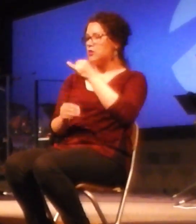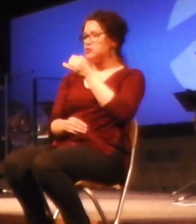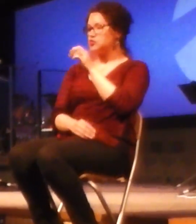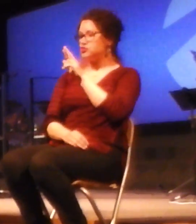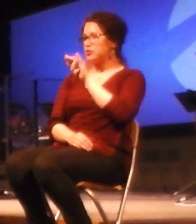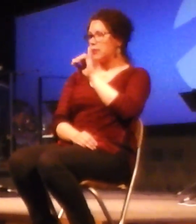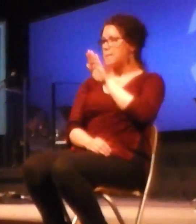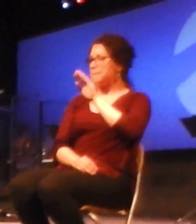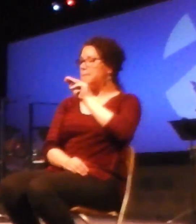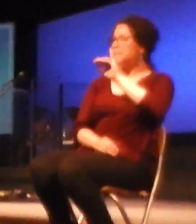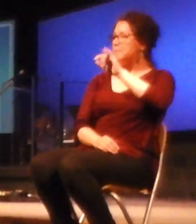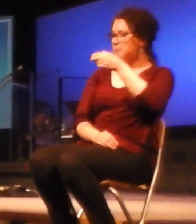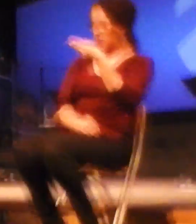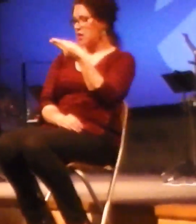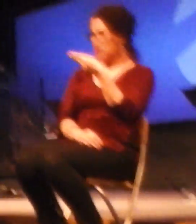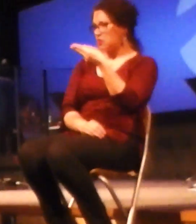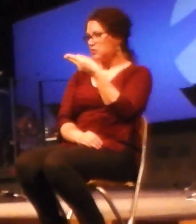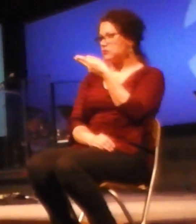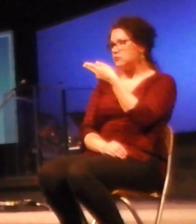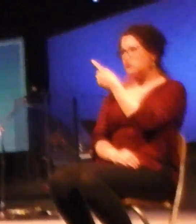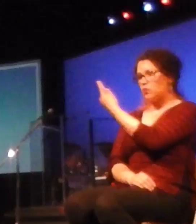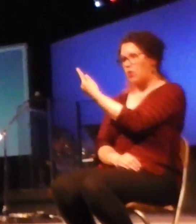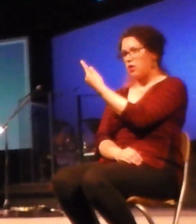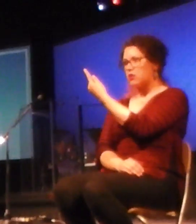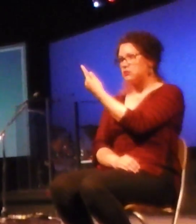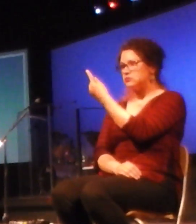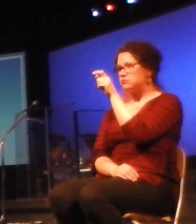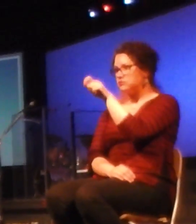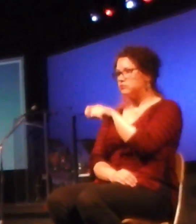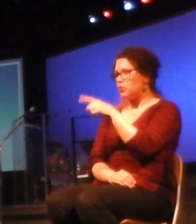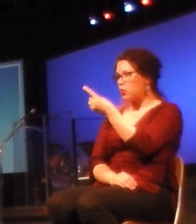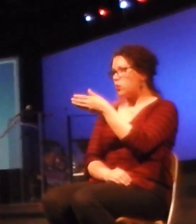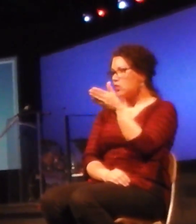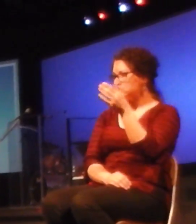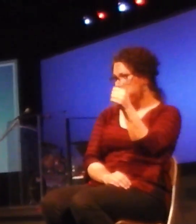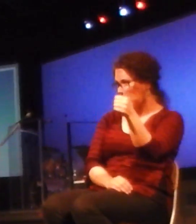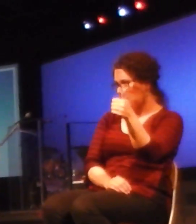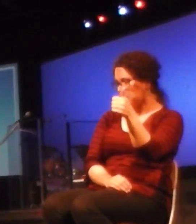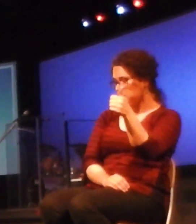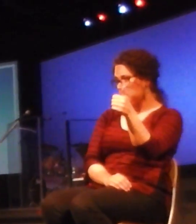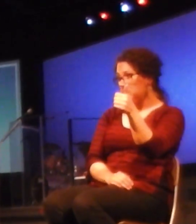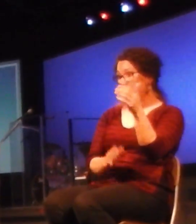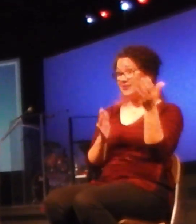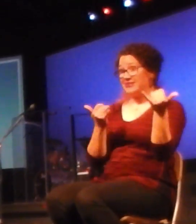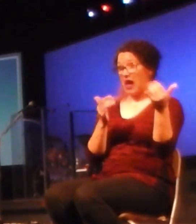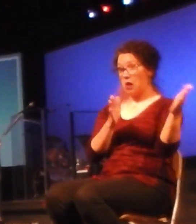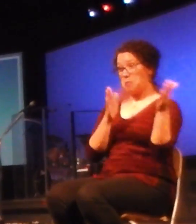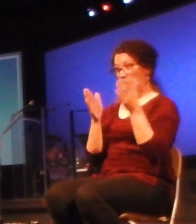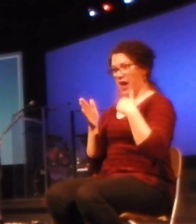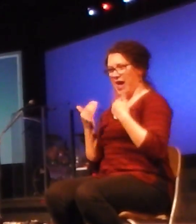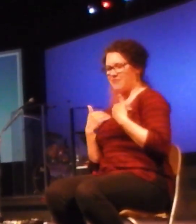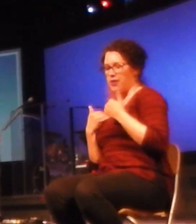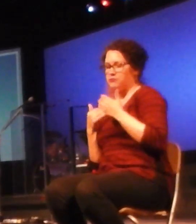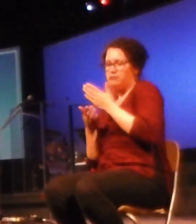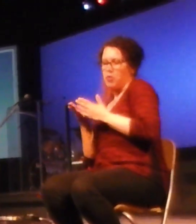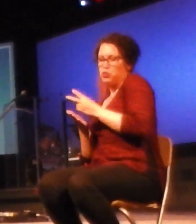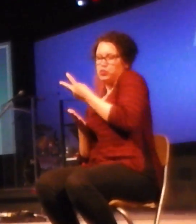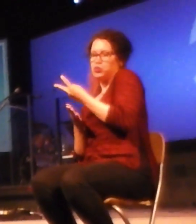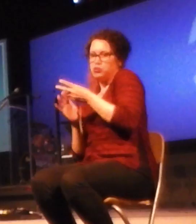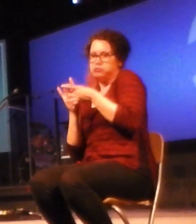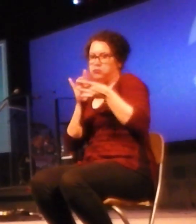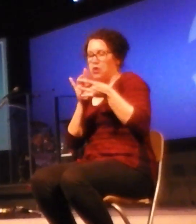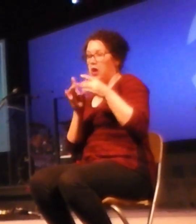through 10, the first 10 verses of that chapter. And then I'm covering, it's kind of like a part 2 to his teaching. I'm covering